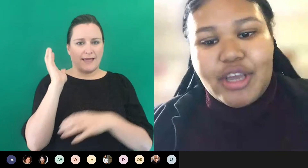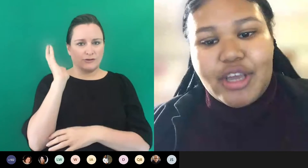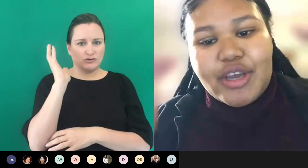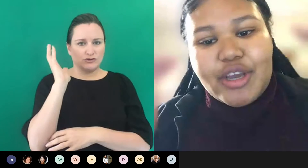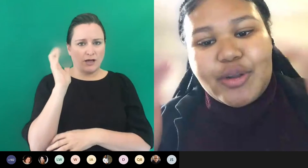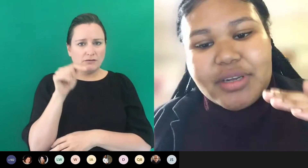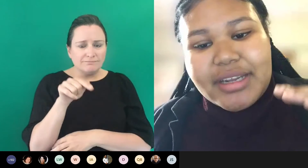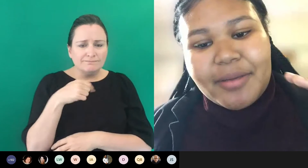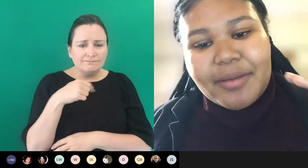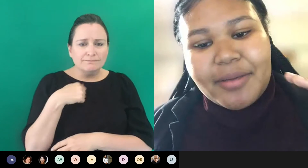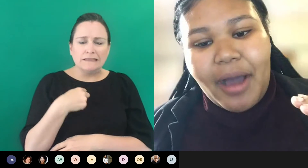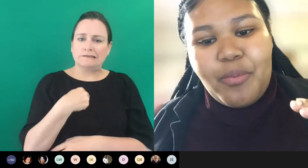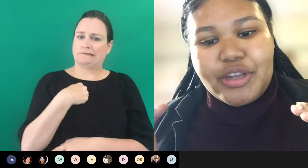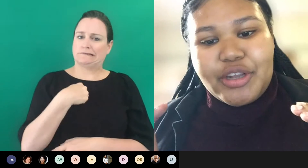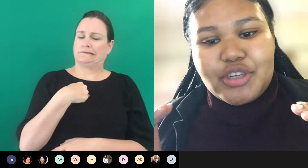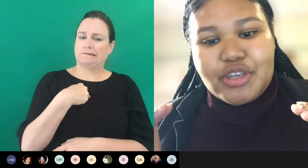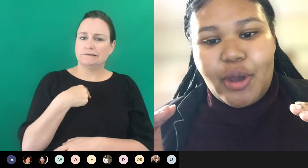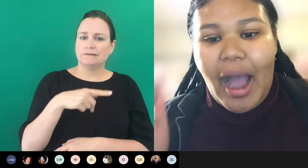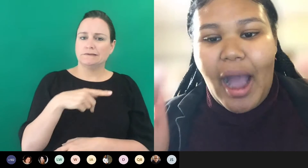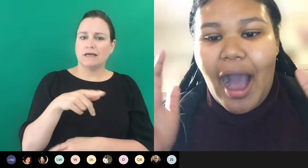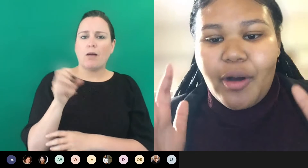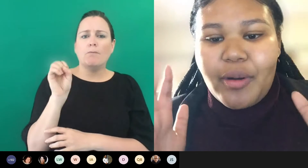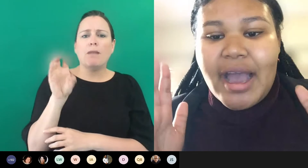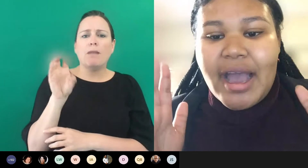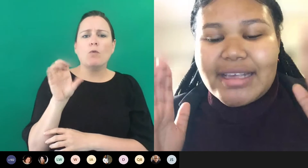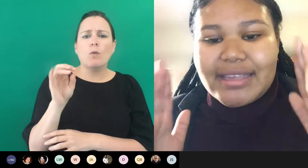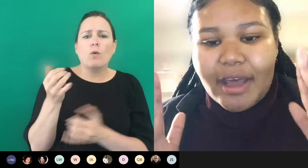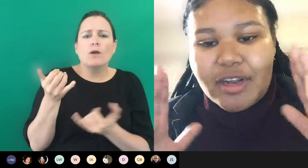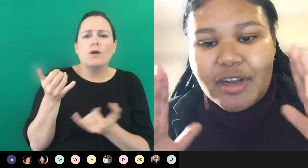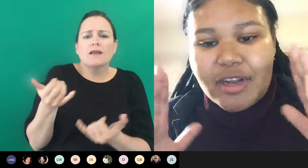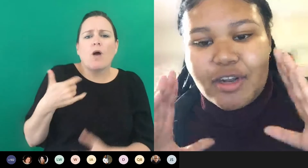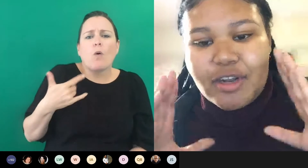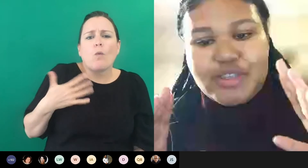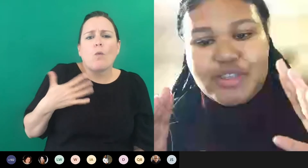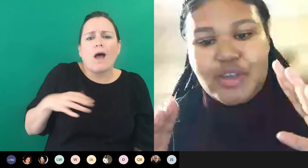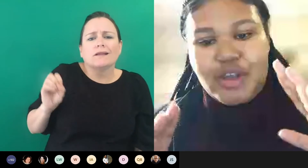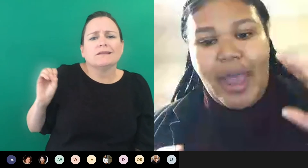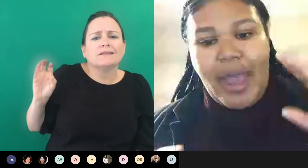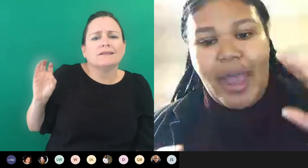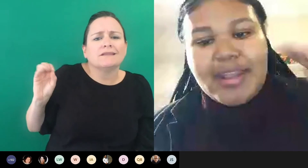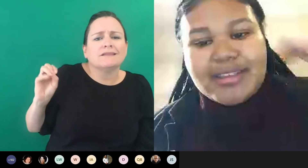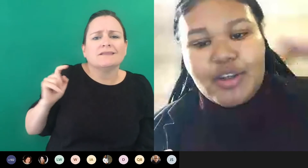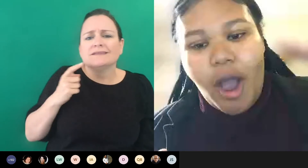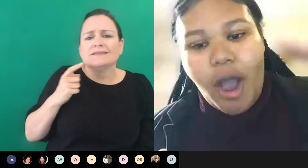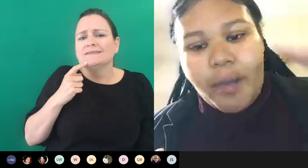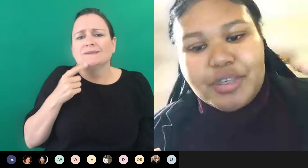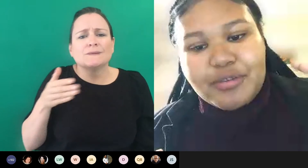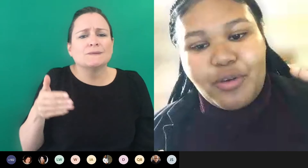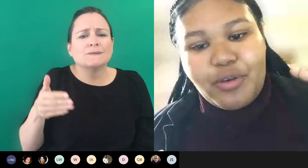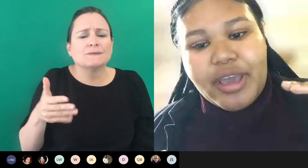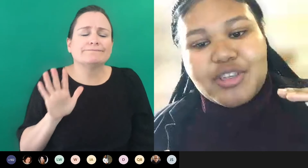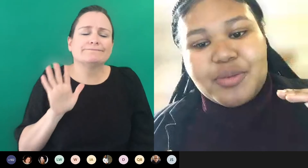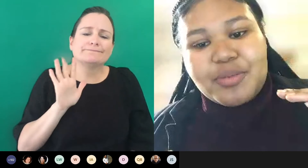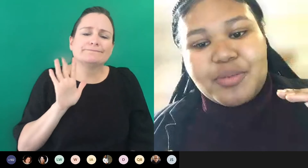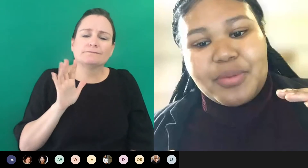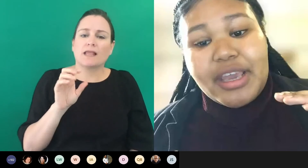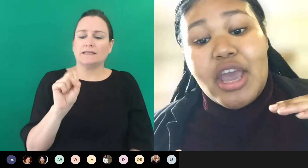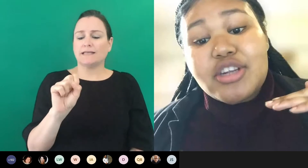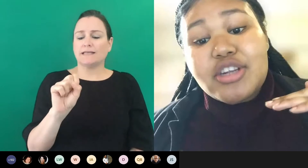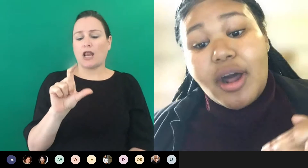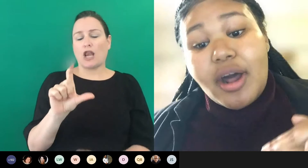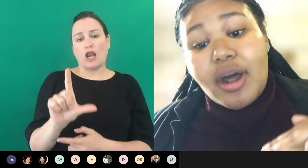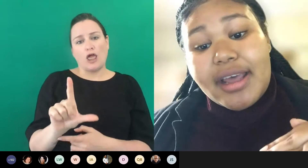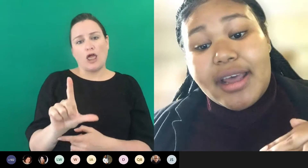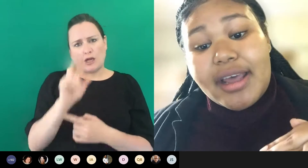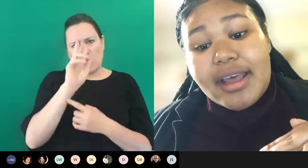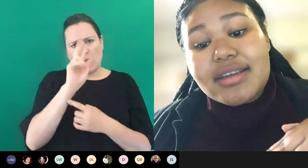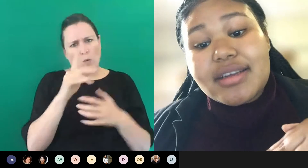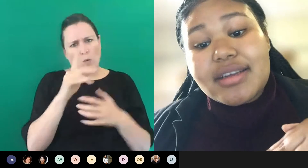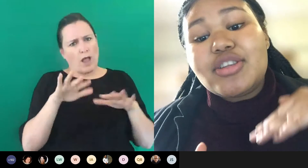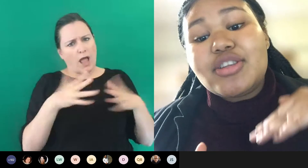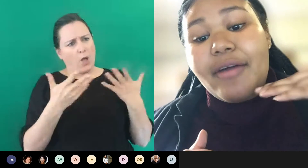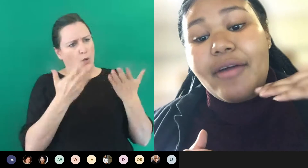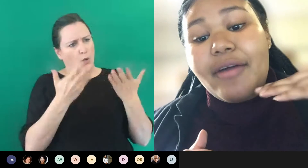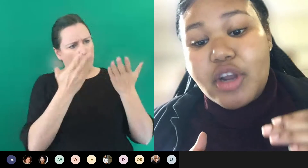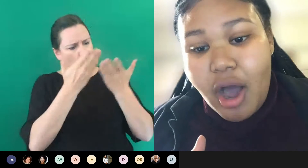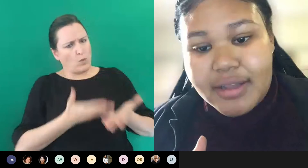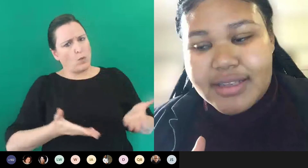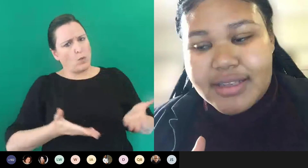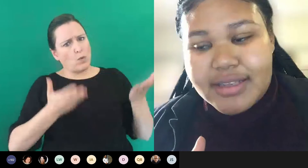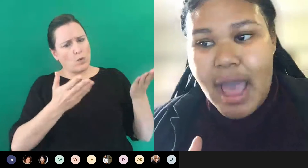I included in the PowerPoint, how Sunlearn looks, and there's an option for it to be translated